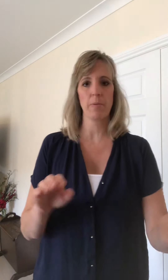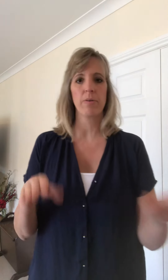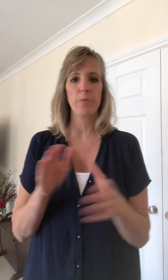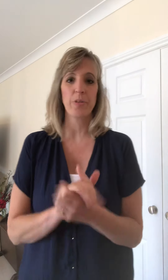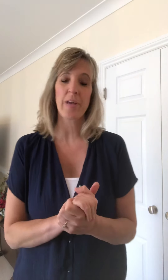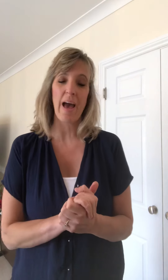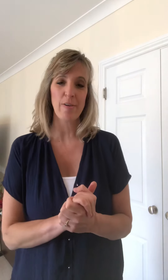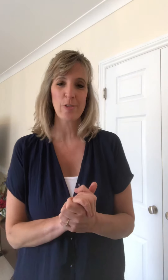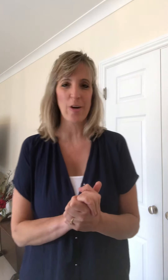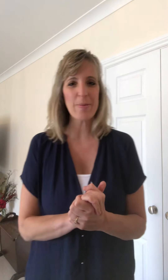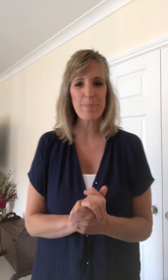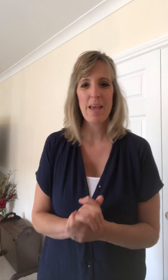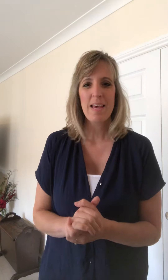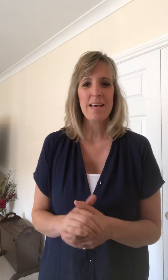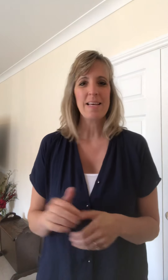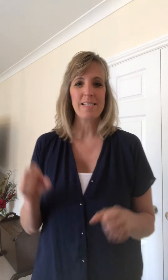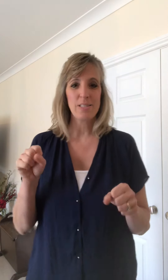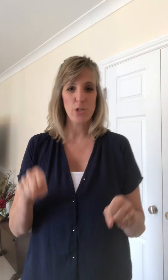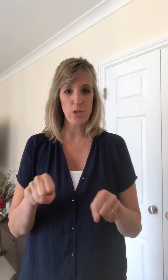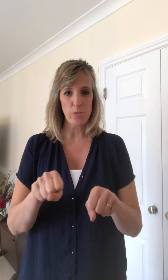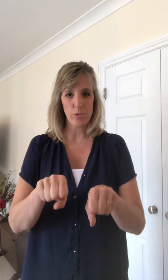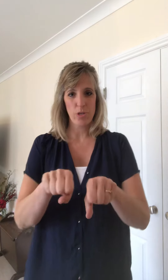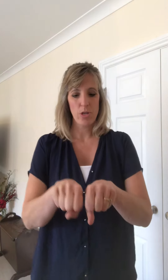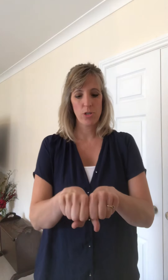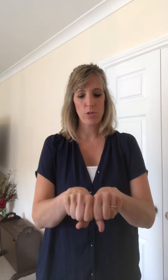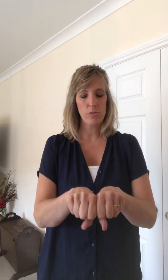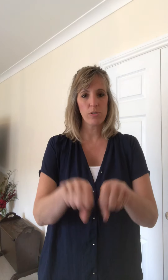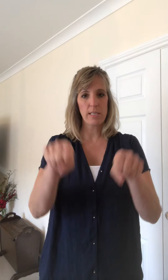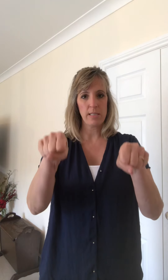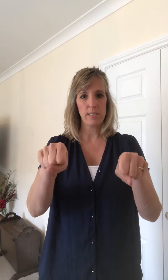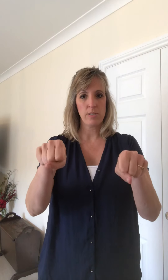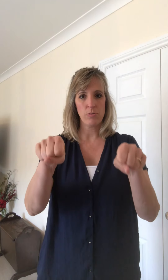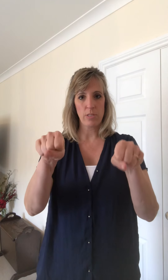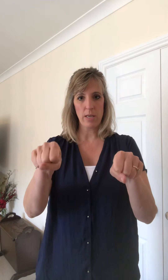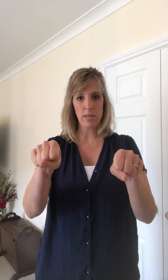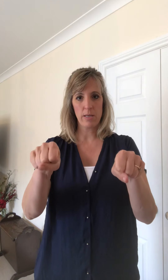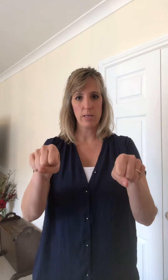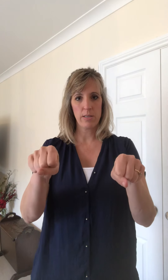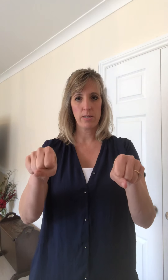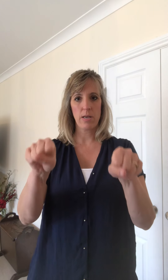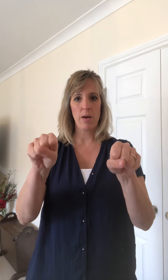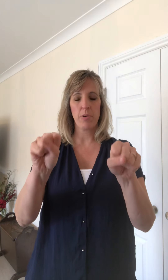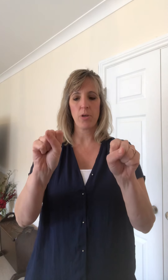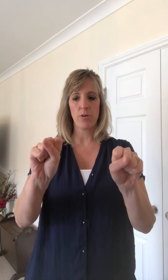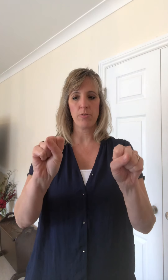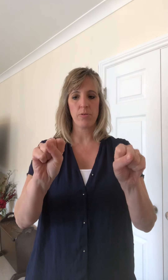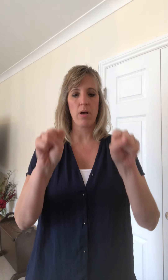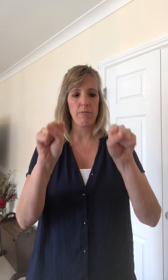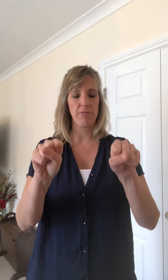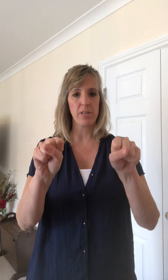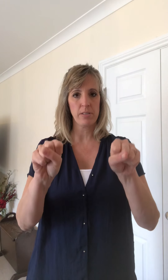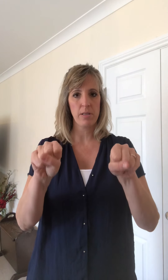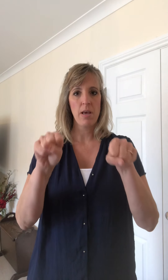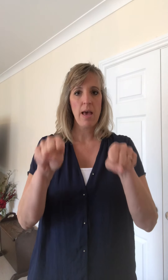vocabulary word that we have, is shoes. Shoes is you take your fists,